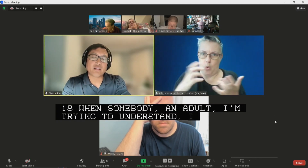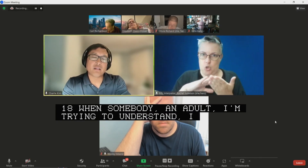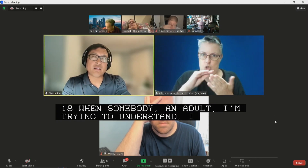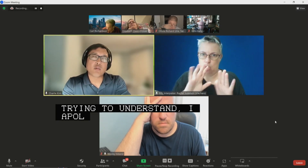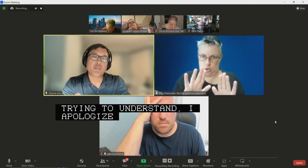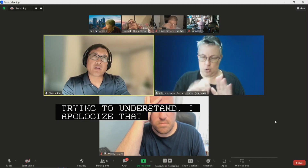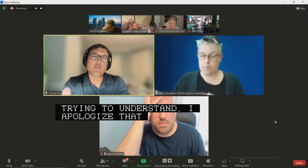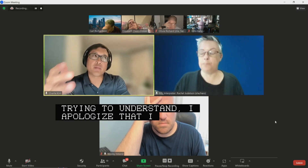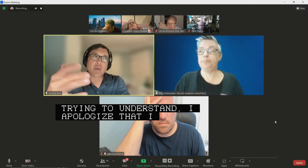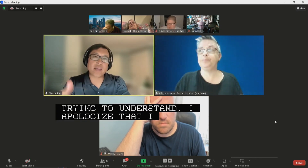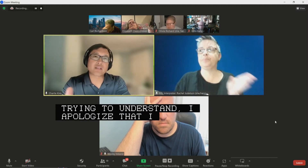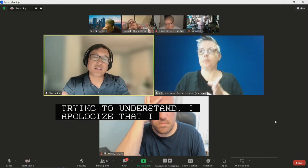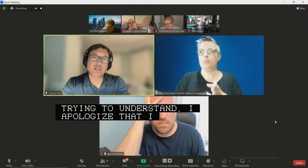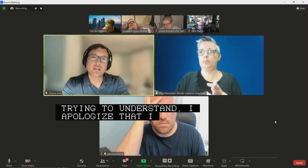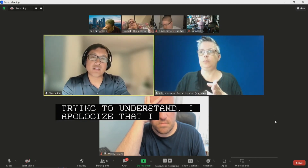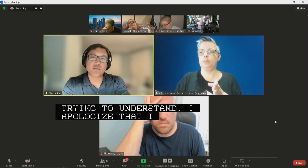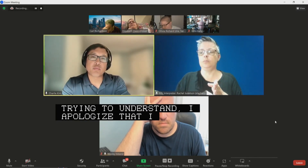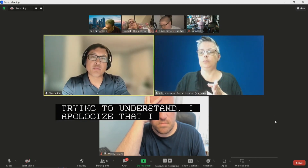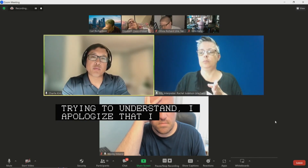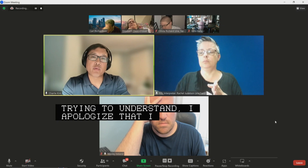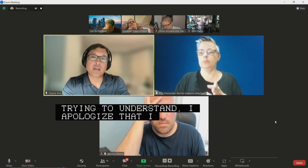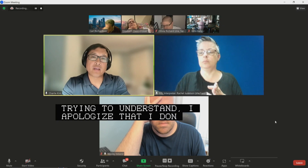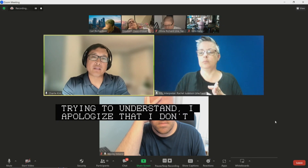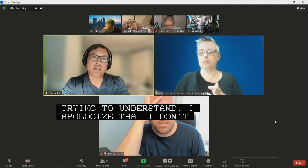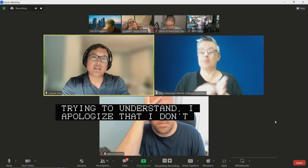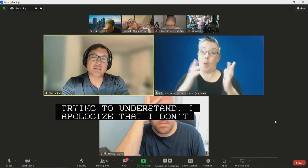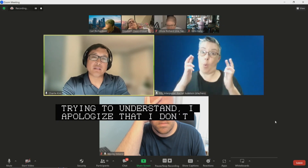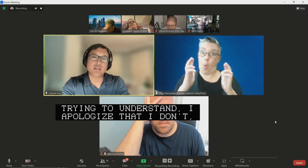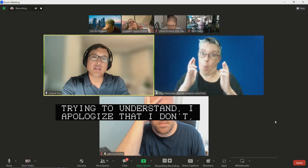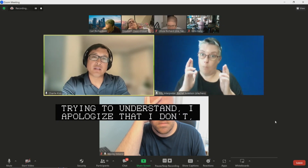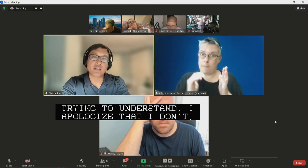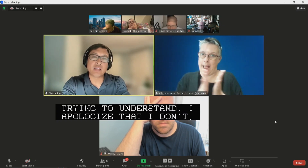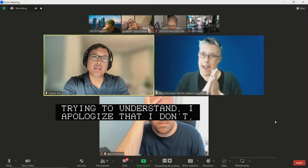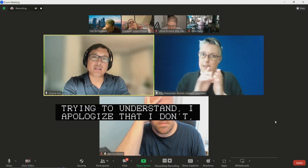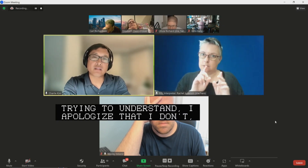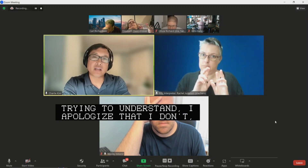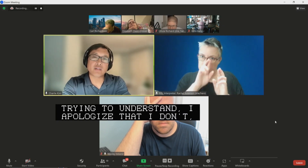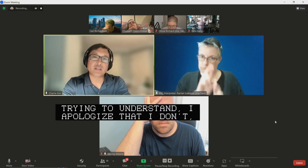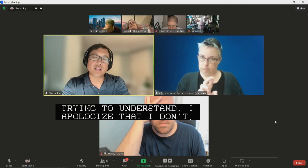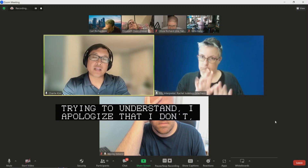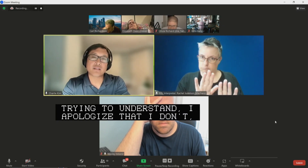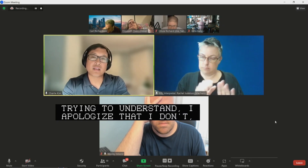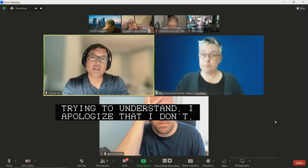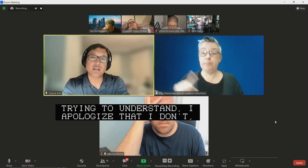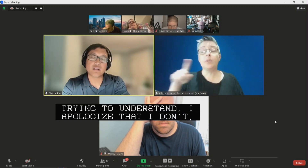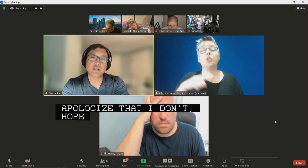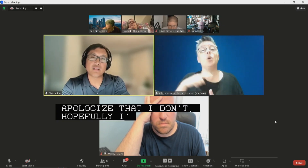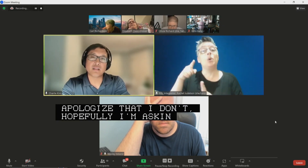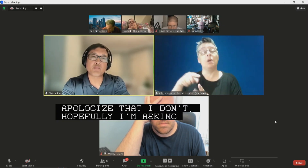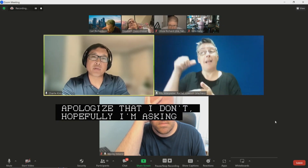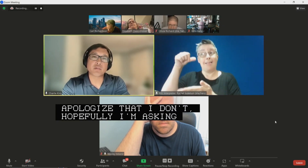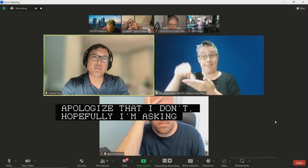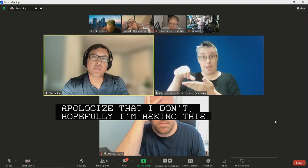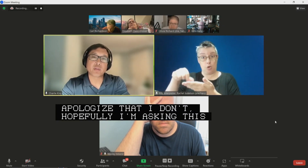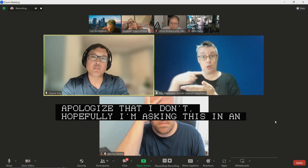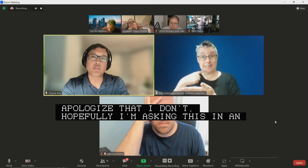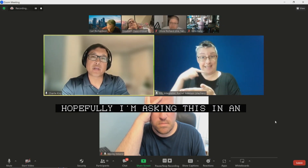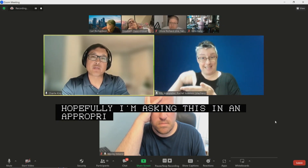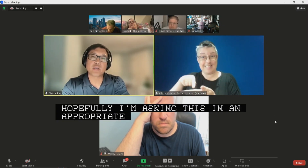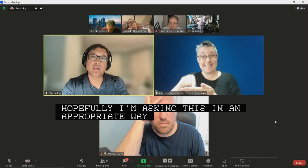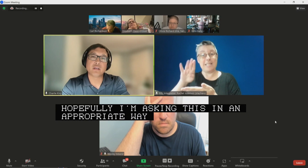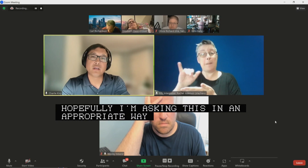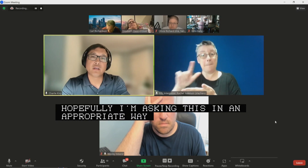that hopefully I'm asking this in the appropriate way. It in this letter, it states that this bill